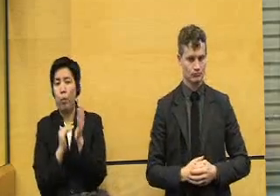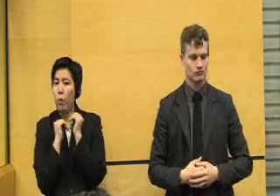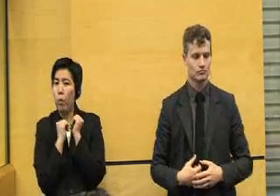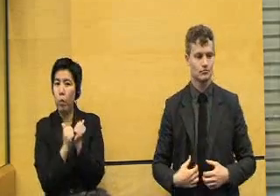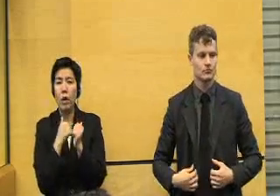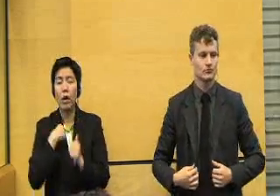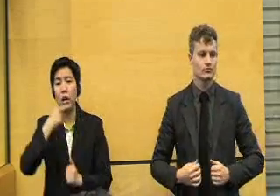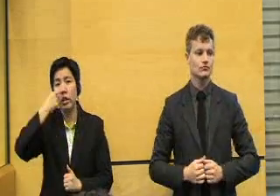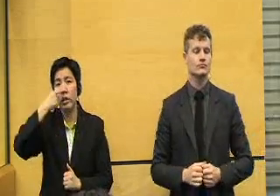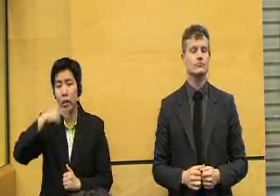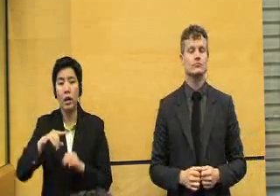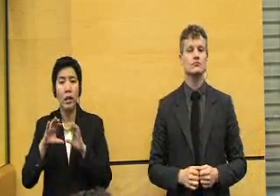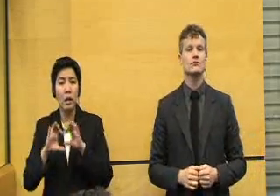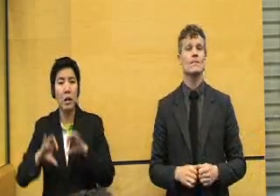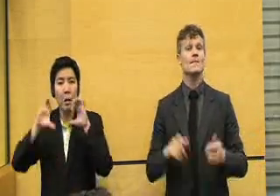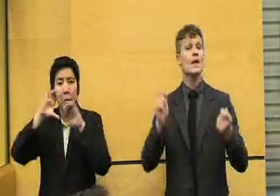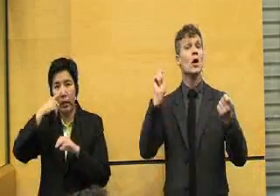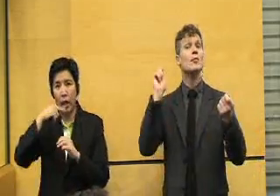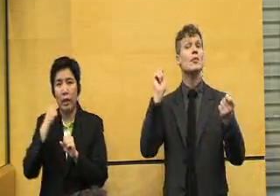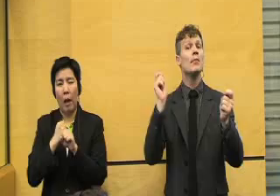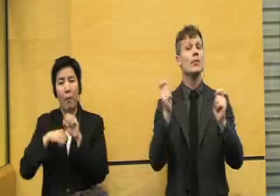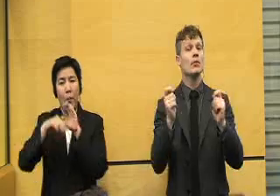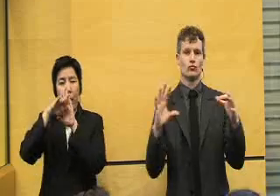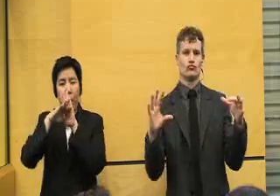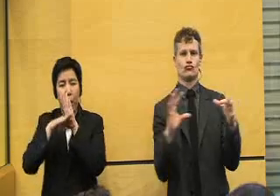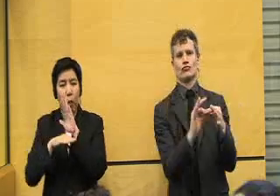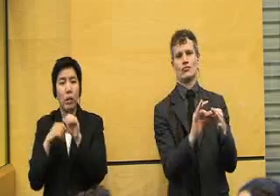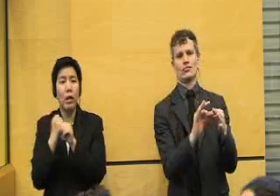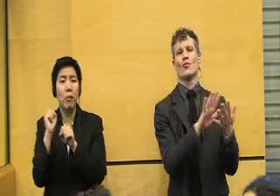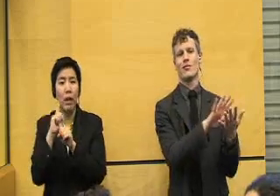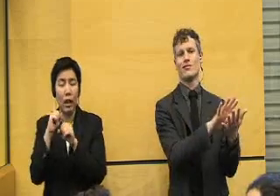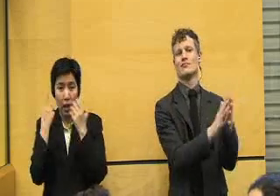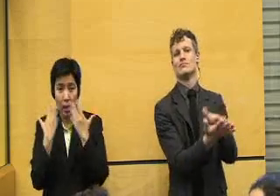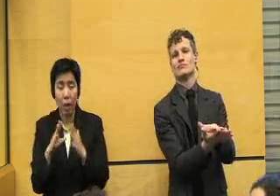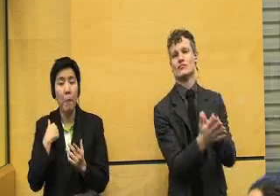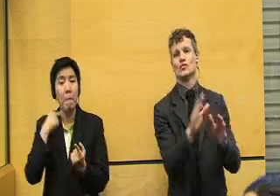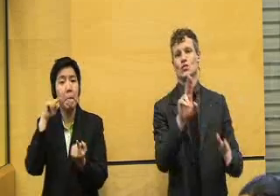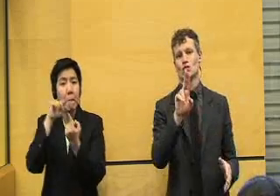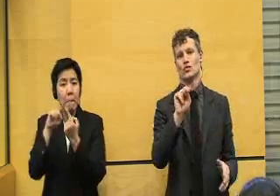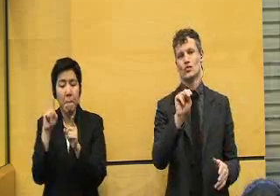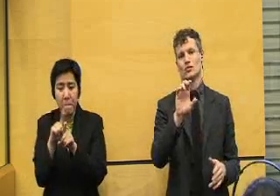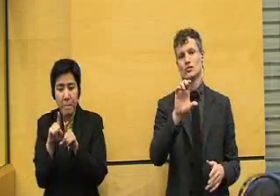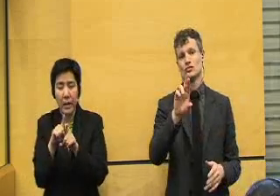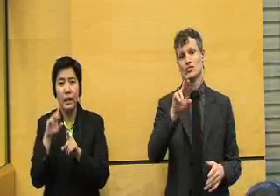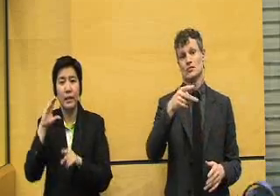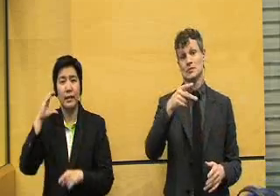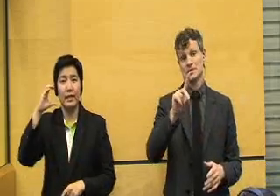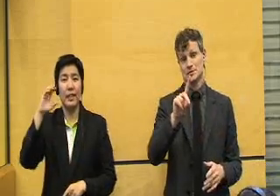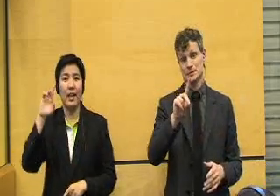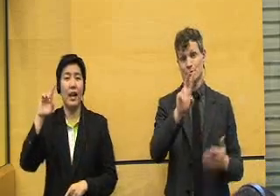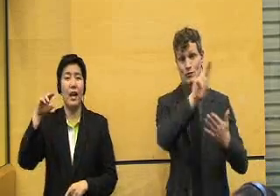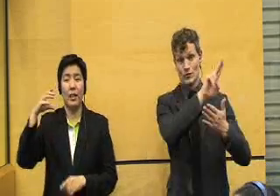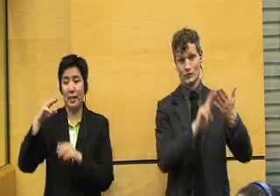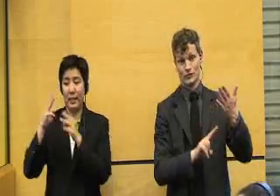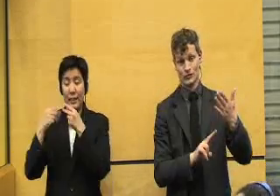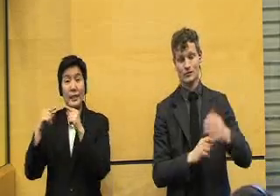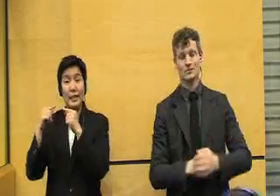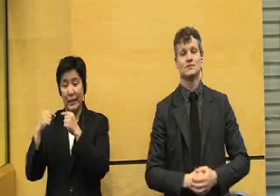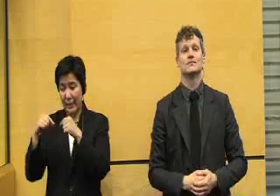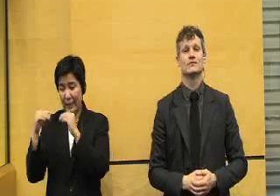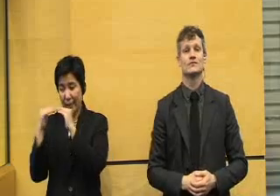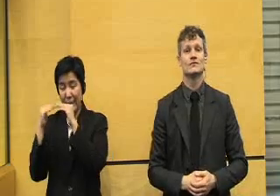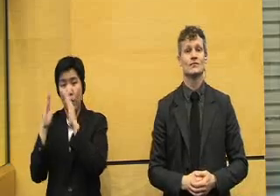Thailand in implementing the convention. On behalf of the committee members, I sincerely welcome the